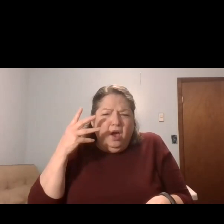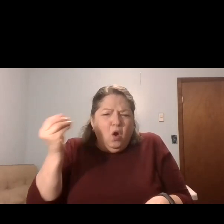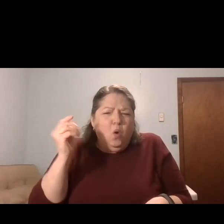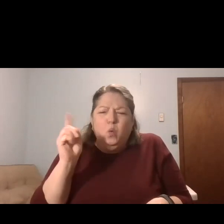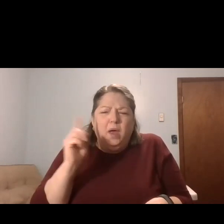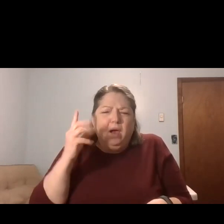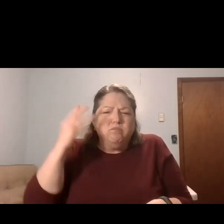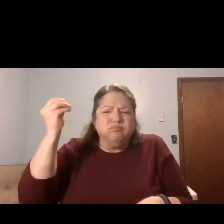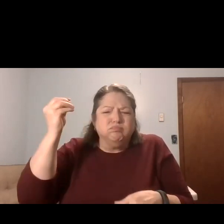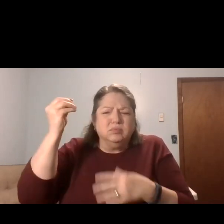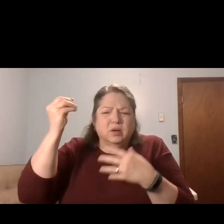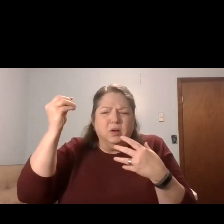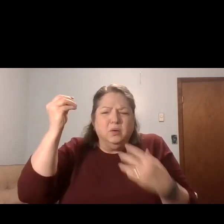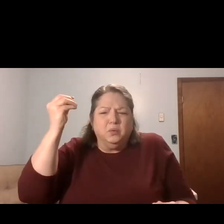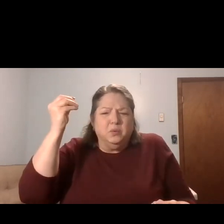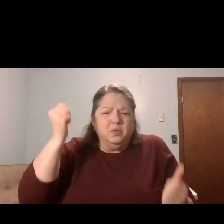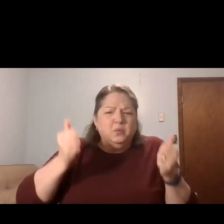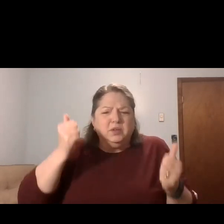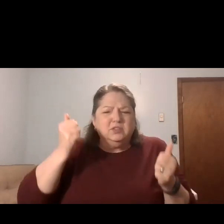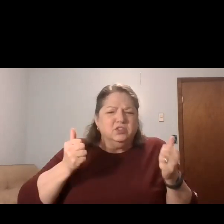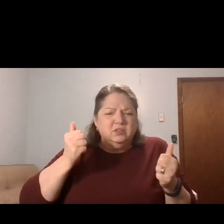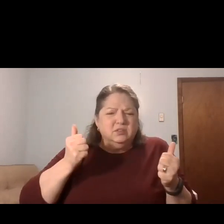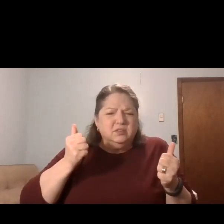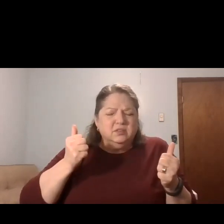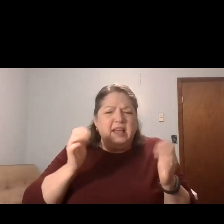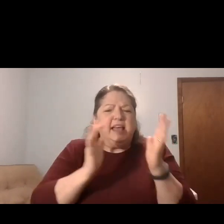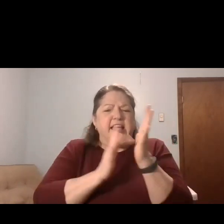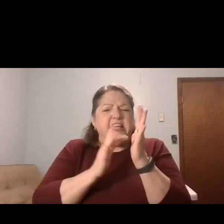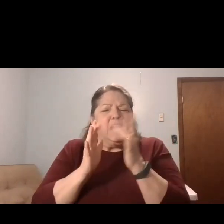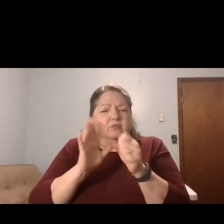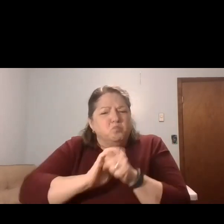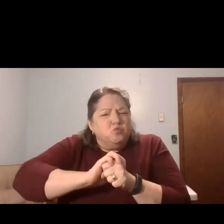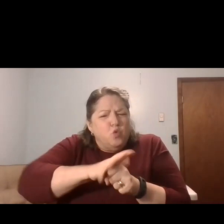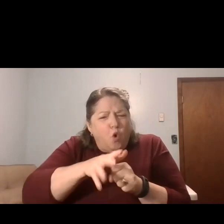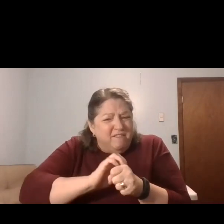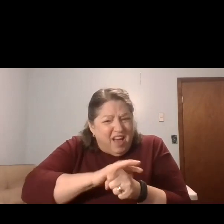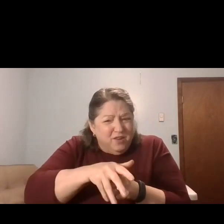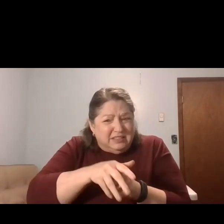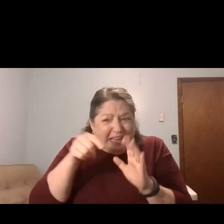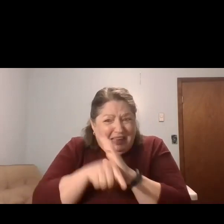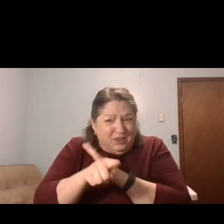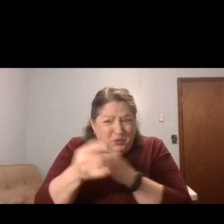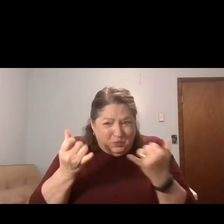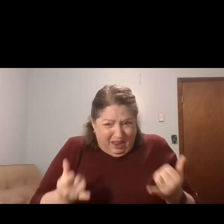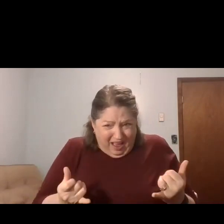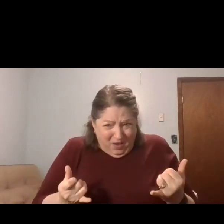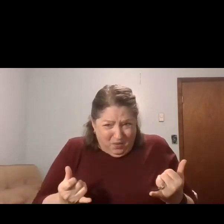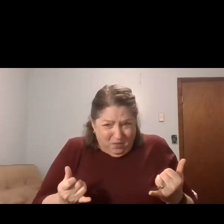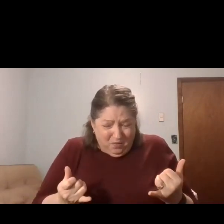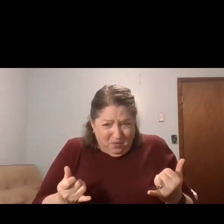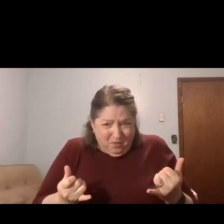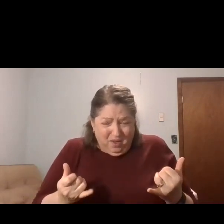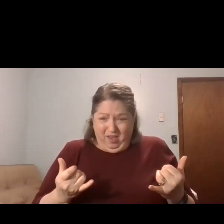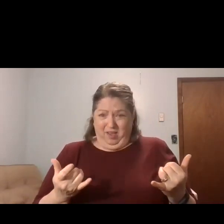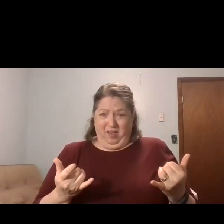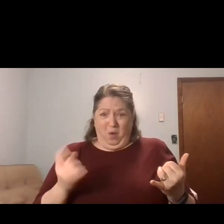your life, where would you go? Because Jesus came to set the stage so that you would know that when that time comes, whether it's